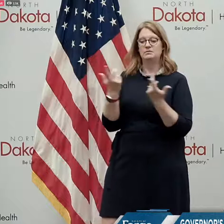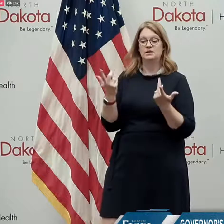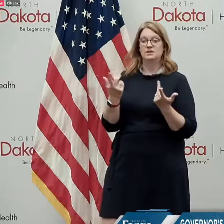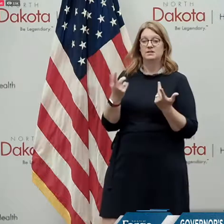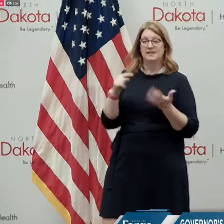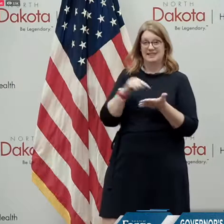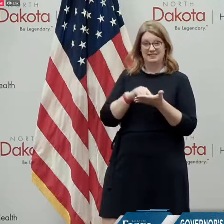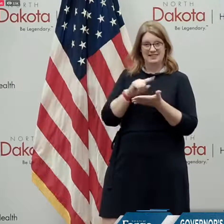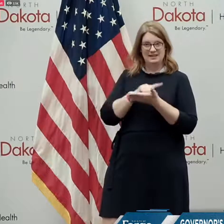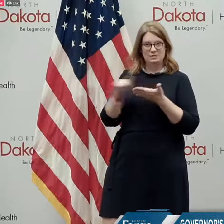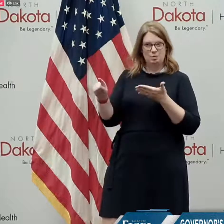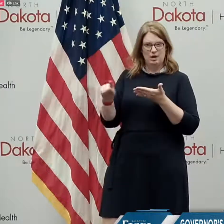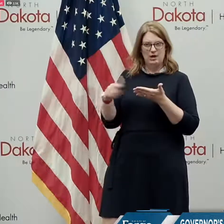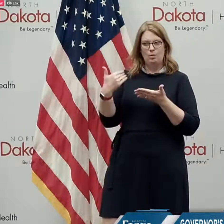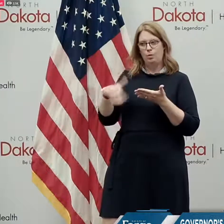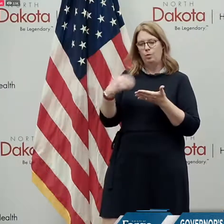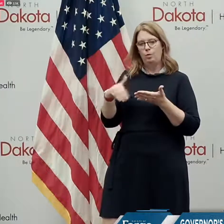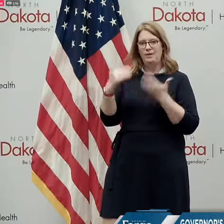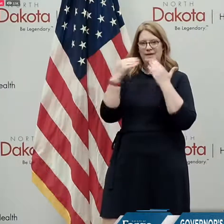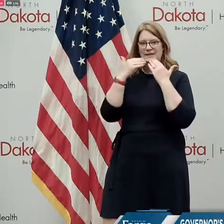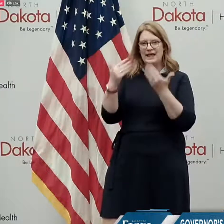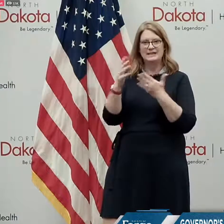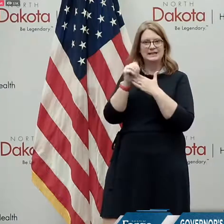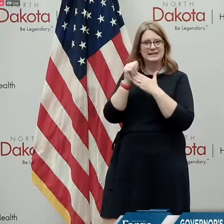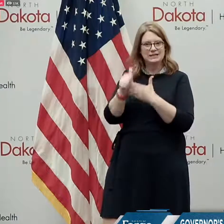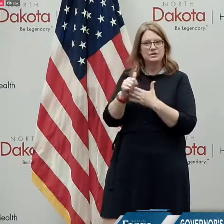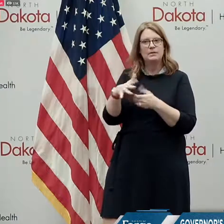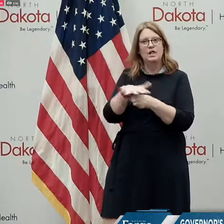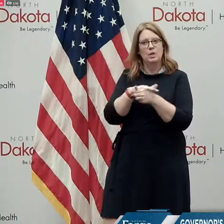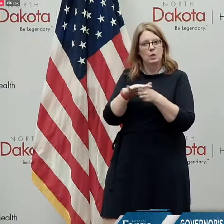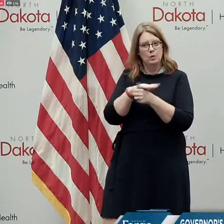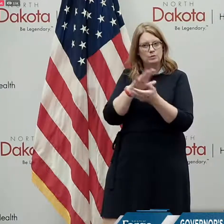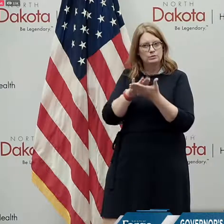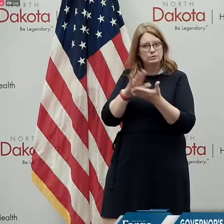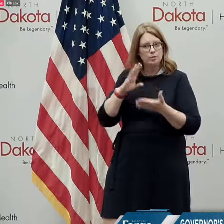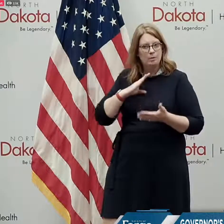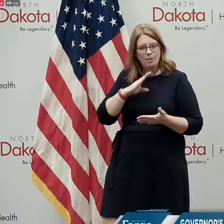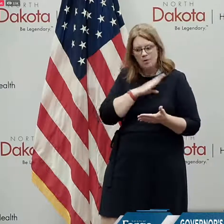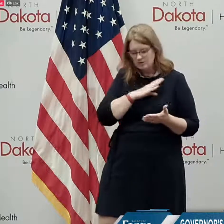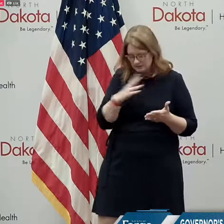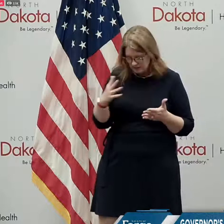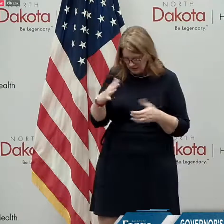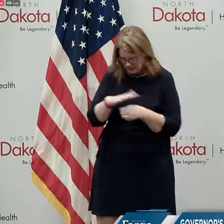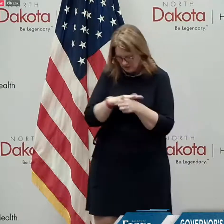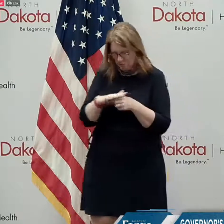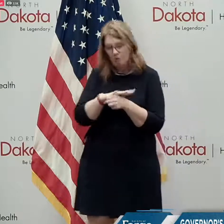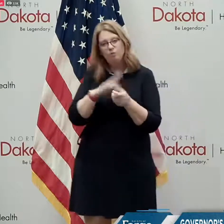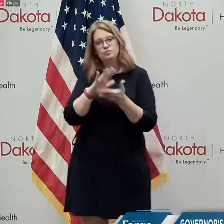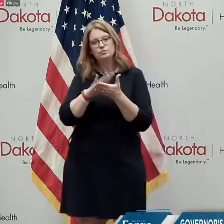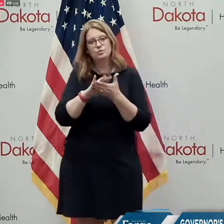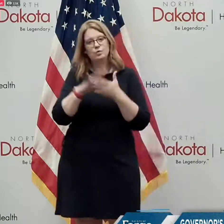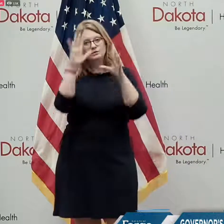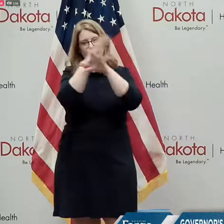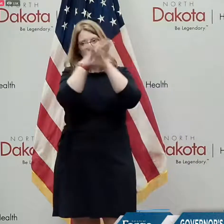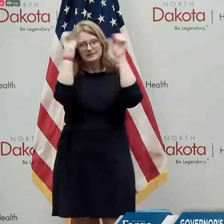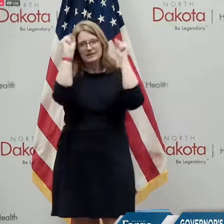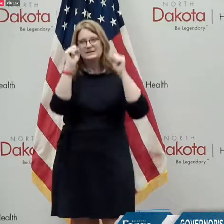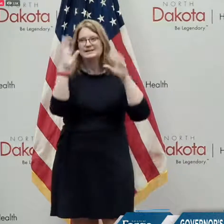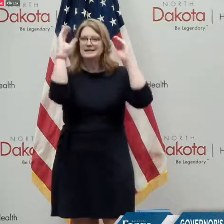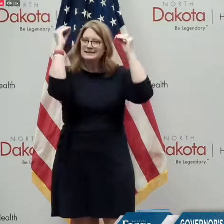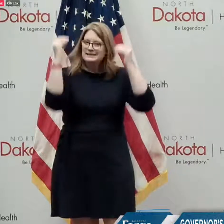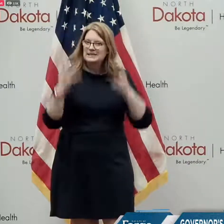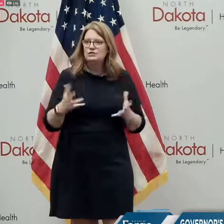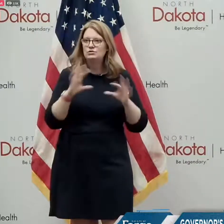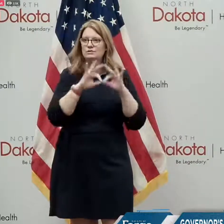this week, thanks to the leadership of local school boards and local school superintendents and teachers and families